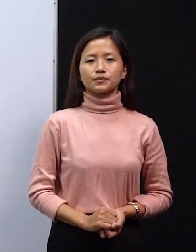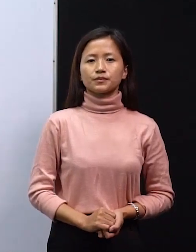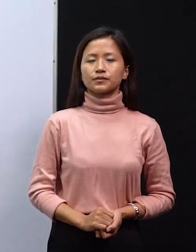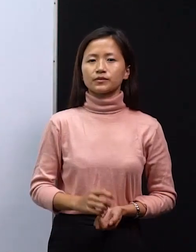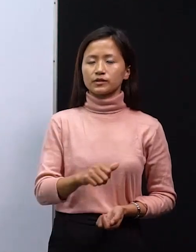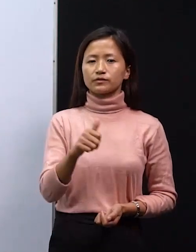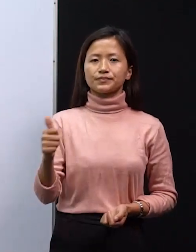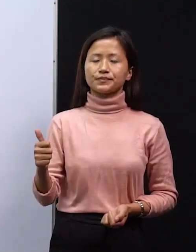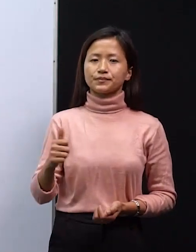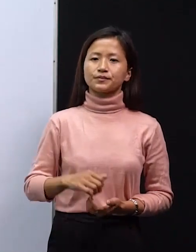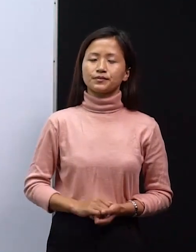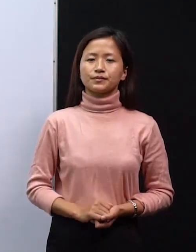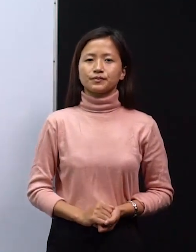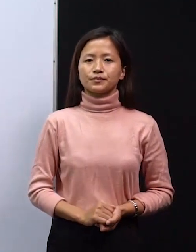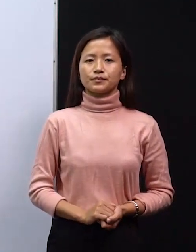after this,